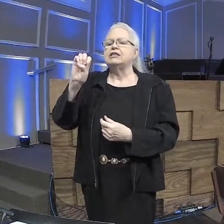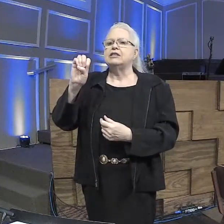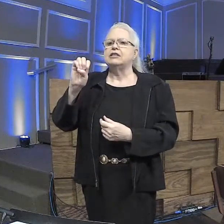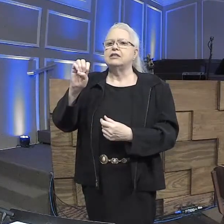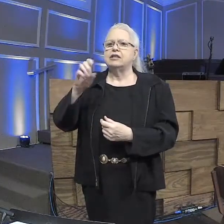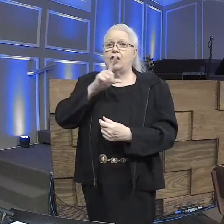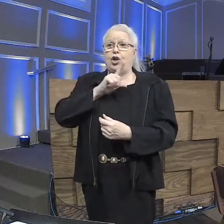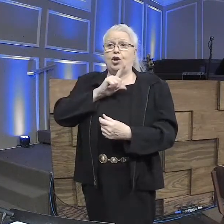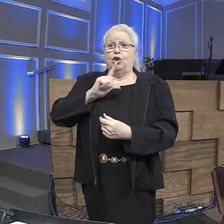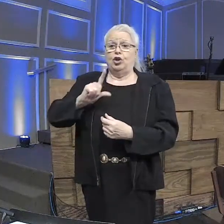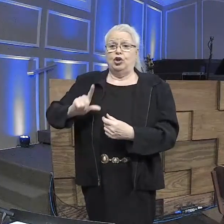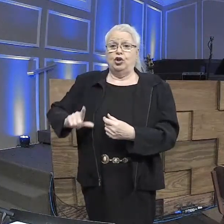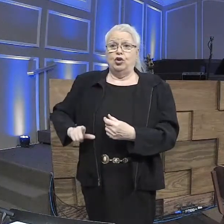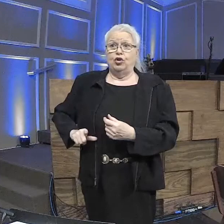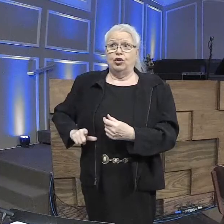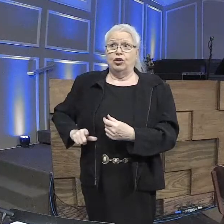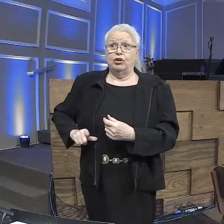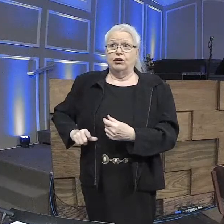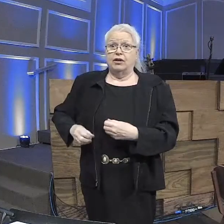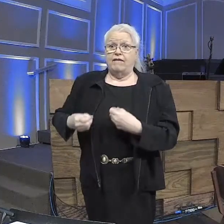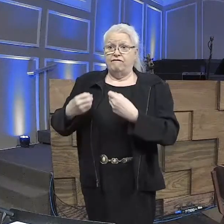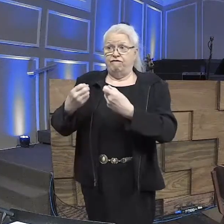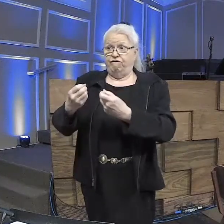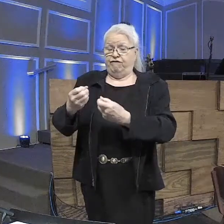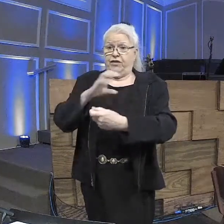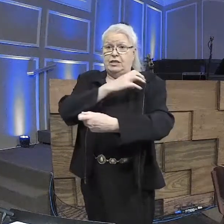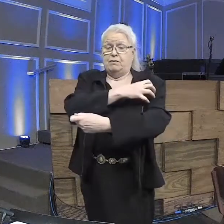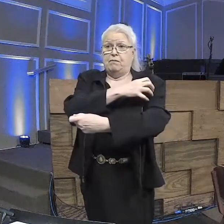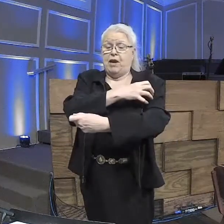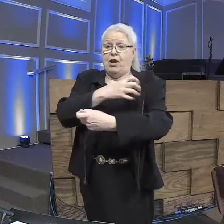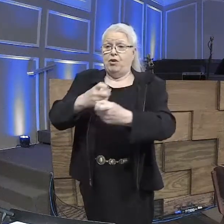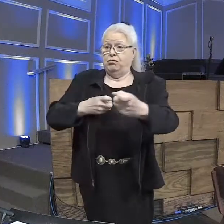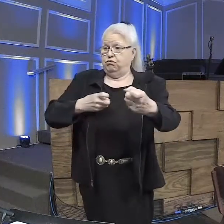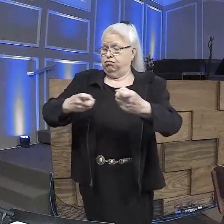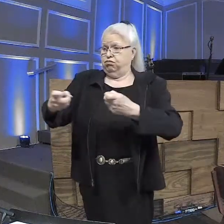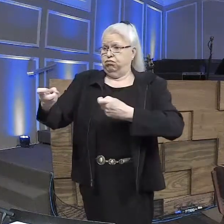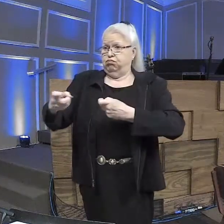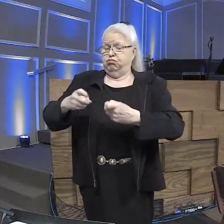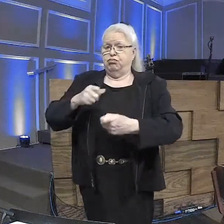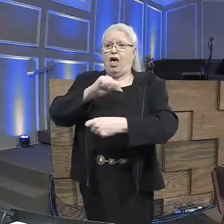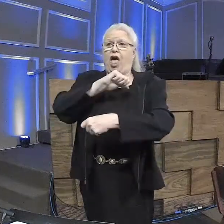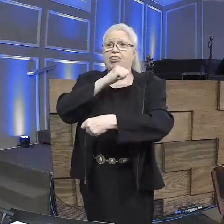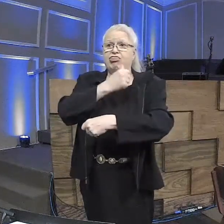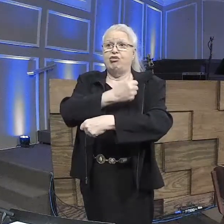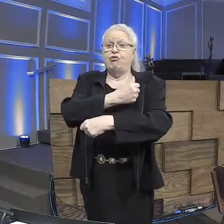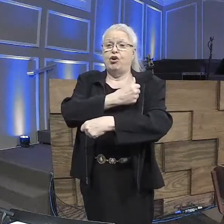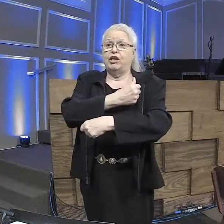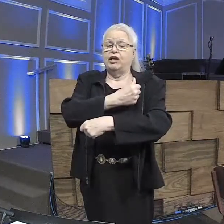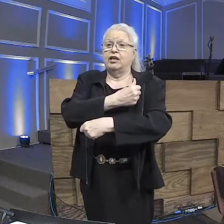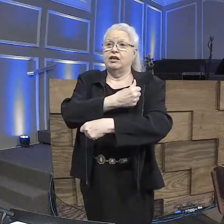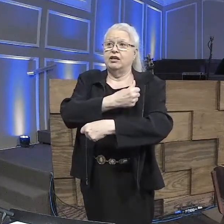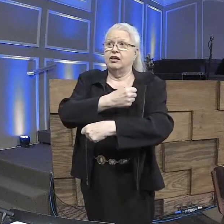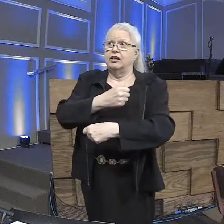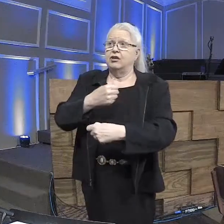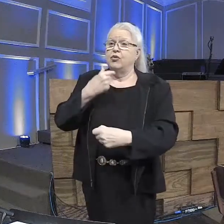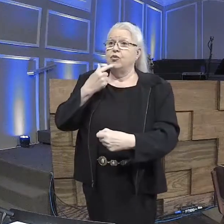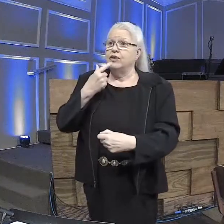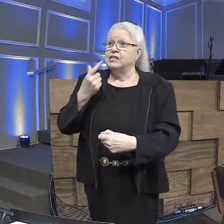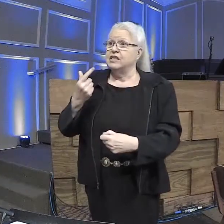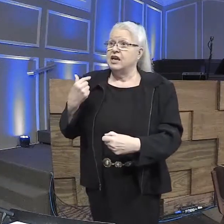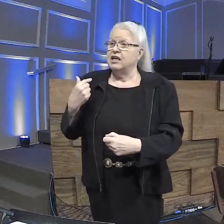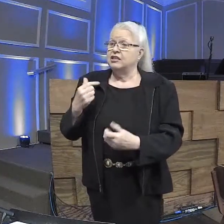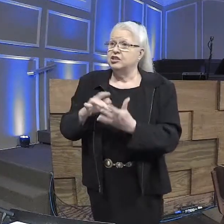who reigns in power and has authority and dominion. And when you and I say that Jesus Christ is our Lord, we're surrendering